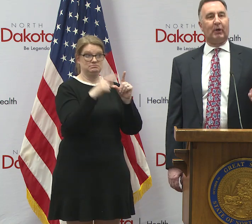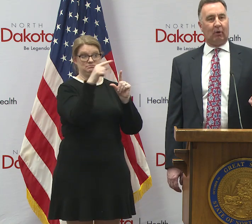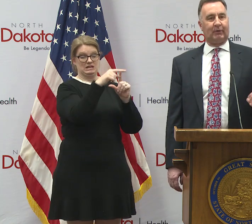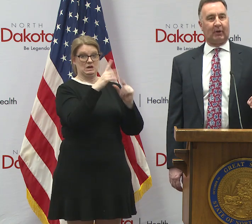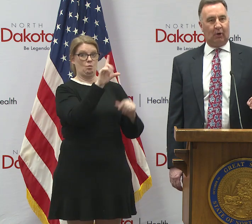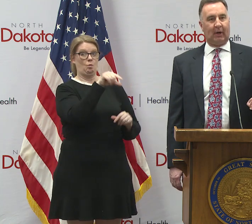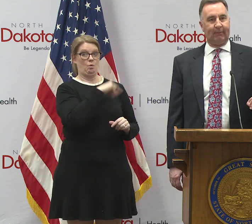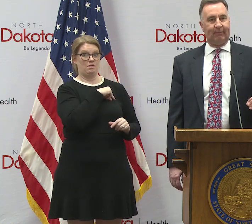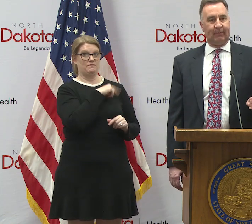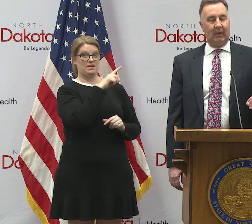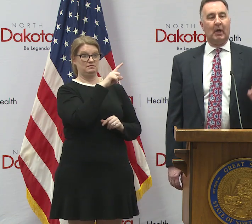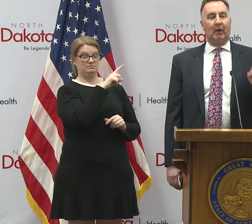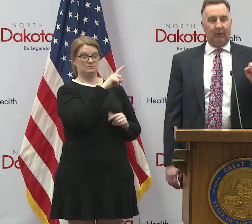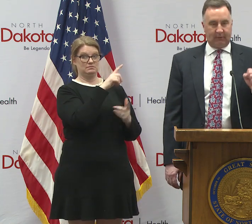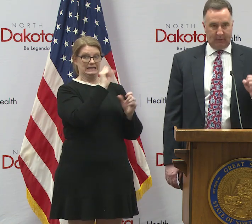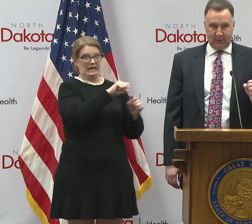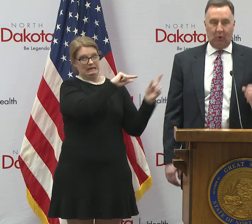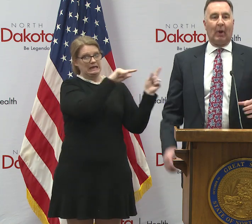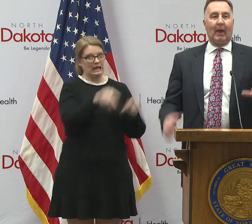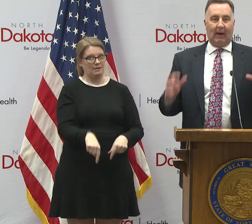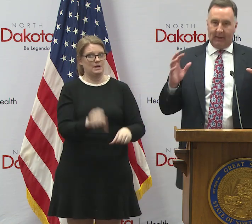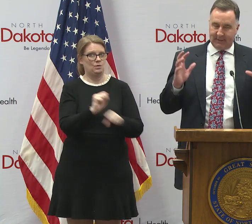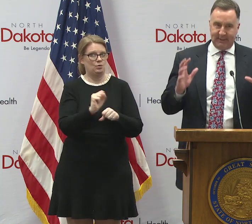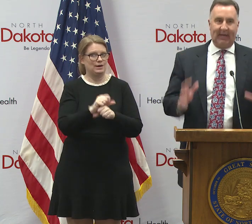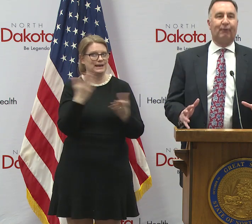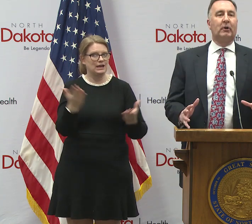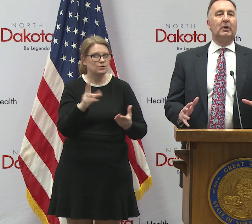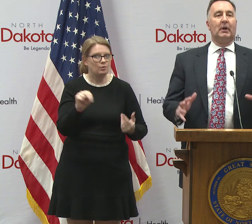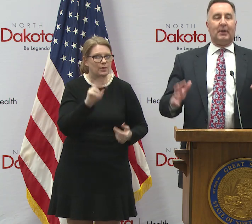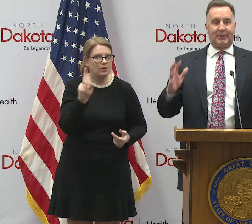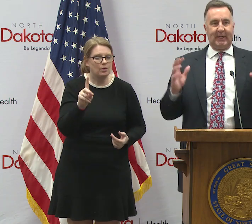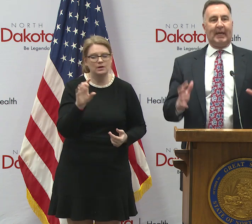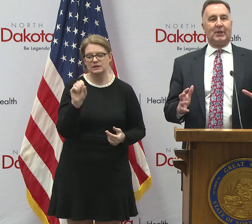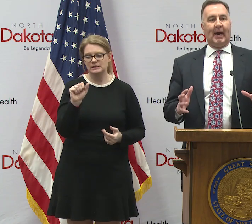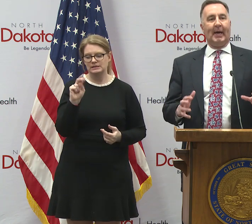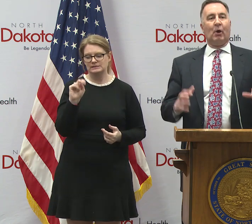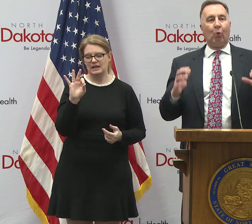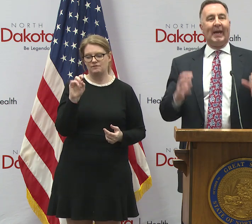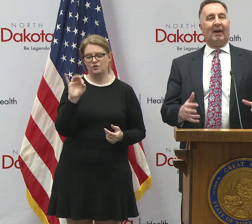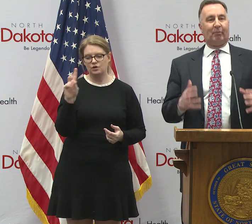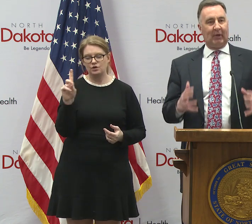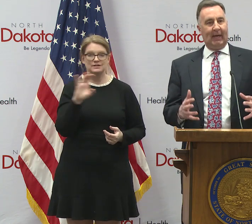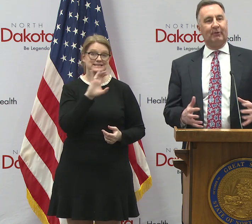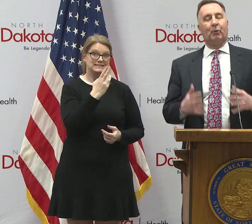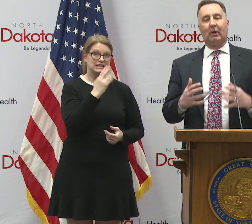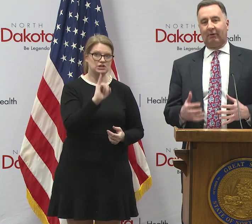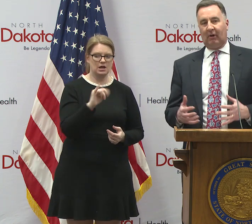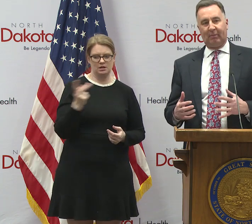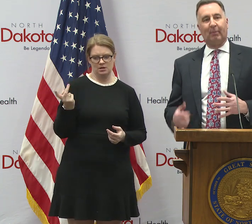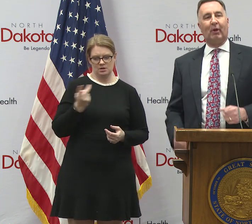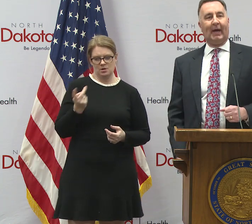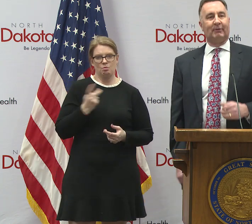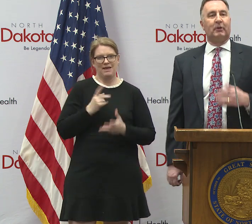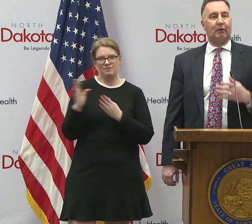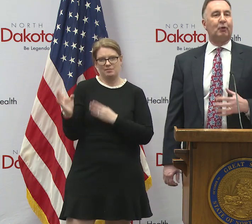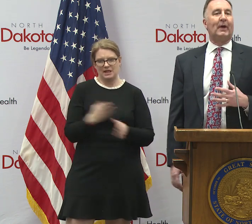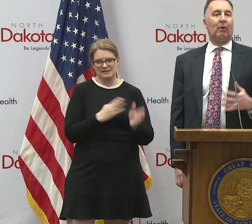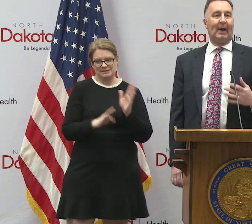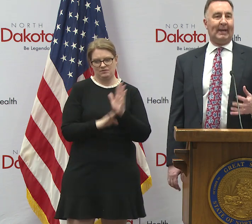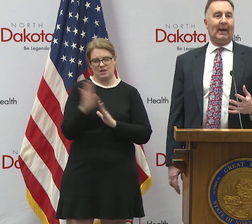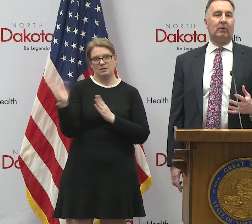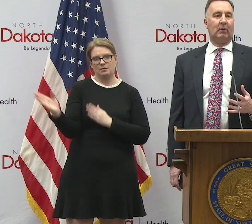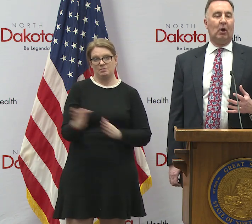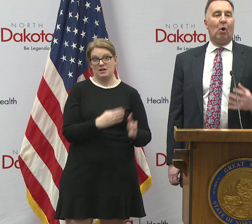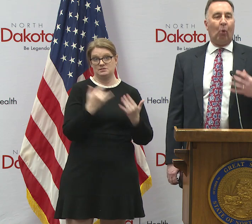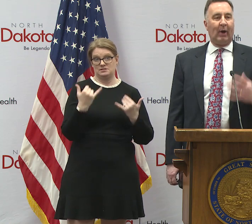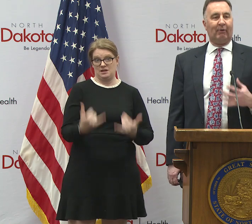to work in North Dakota. So Sanford, CHI, we have plans, we are developing plans to do that